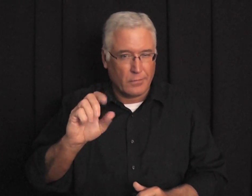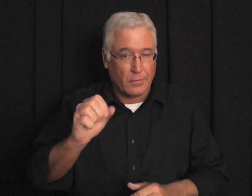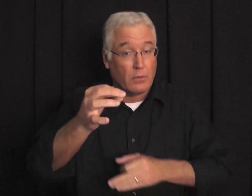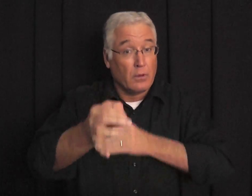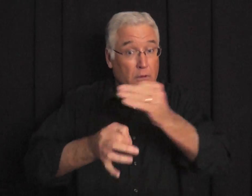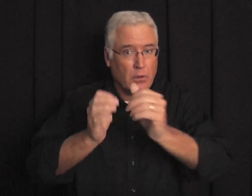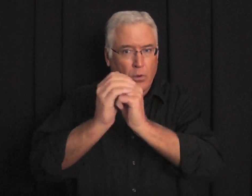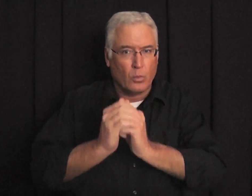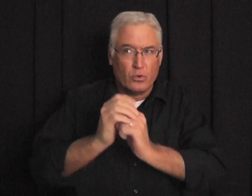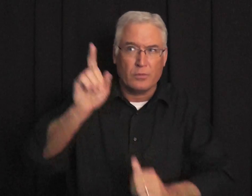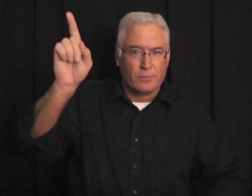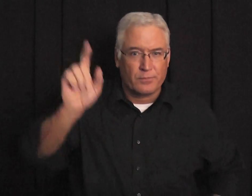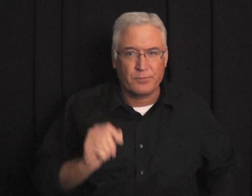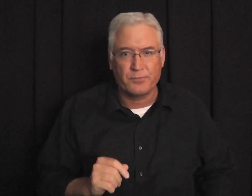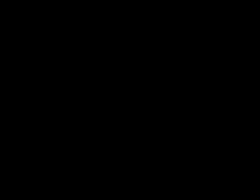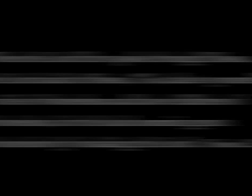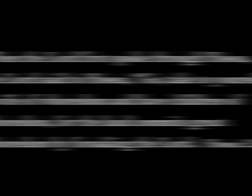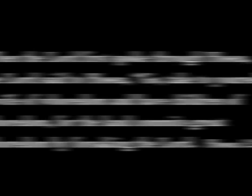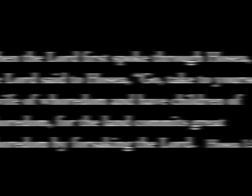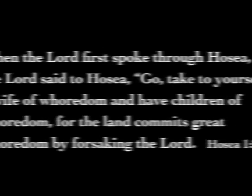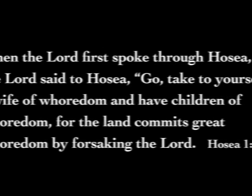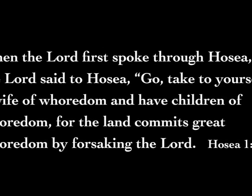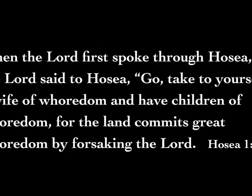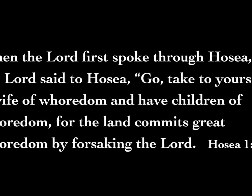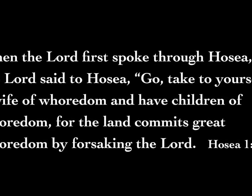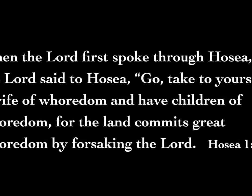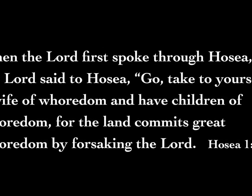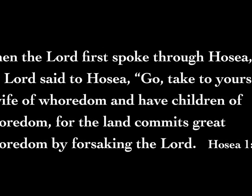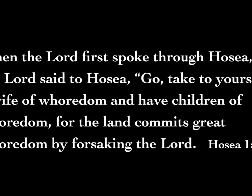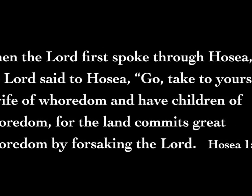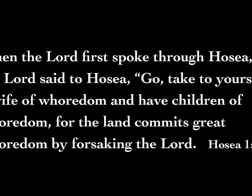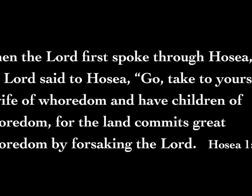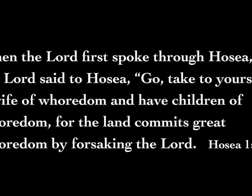other gods instead of the one true God.